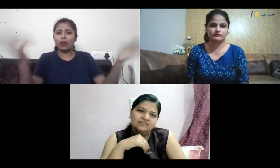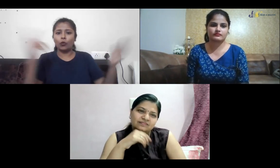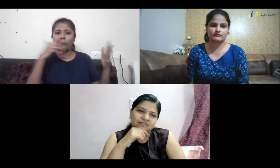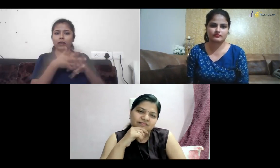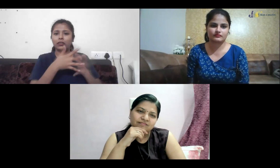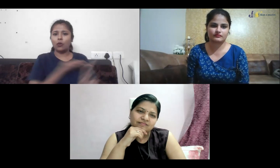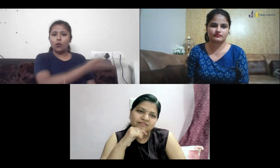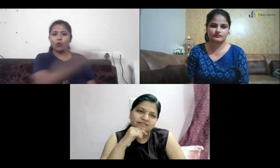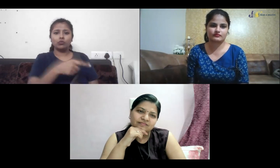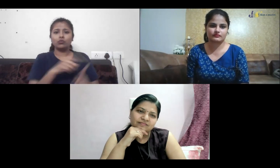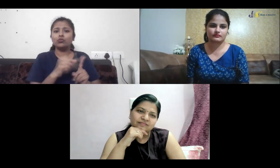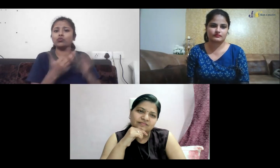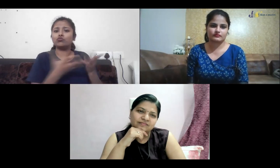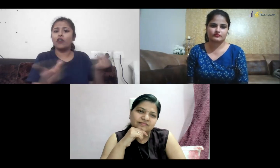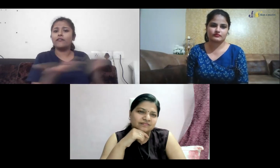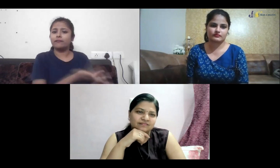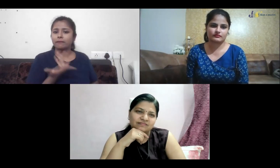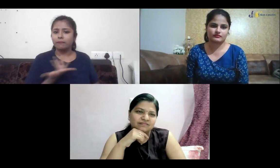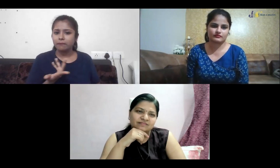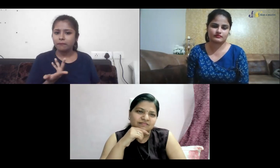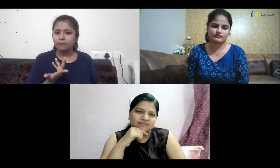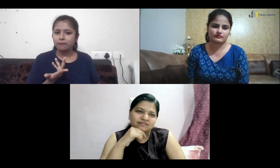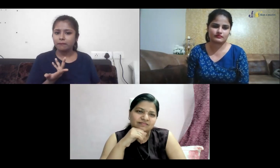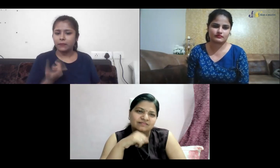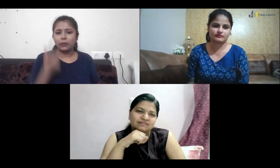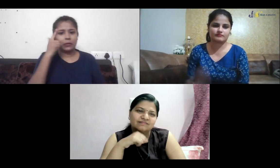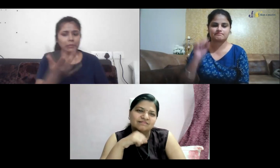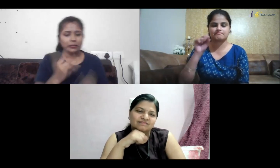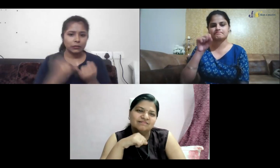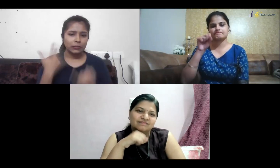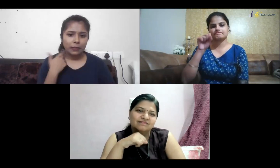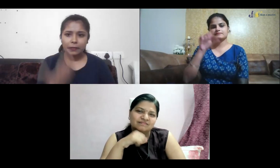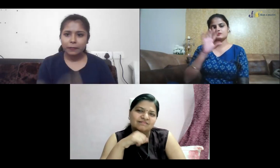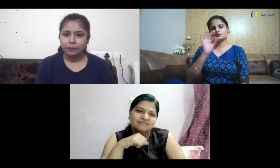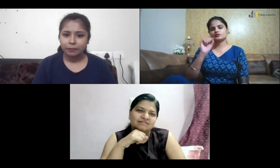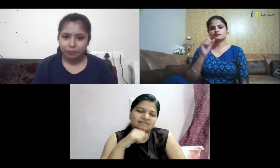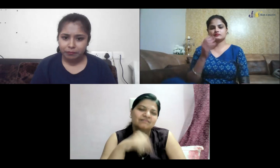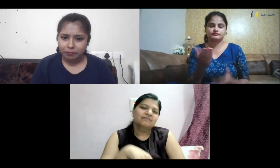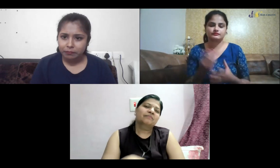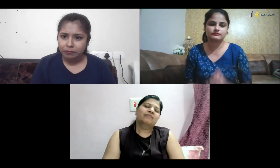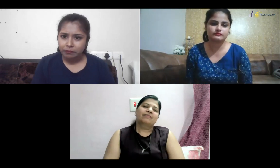the education, without education they can't do what they have to do. How we can solve these things?